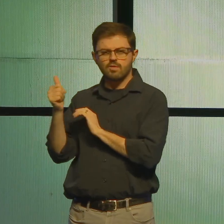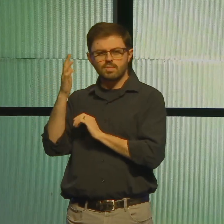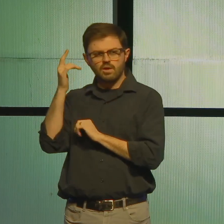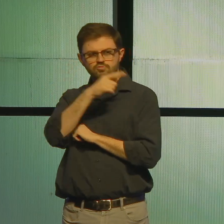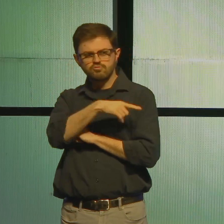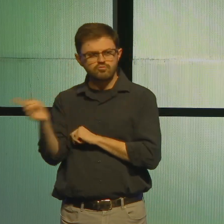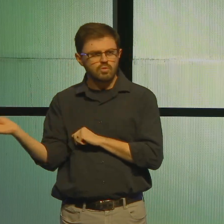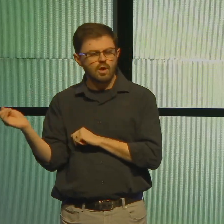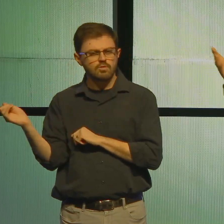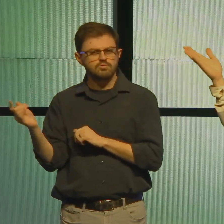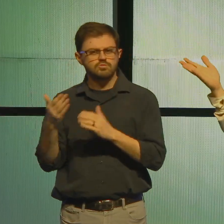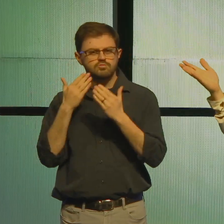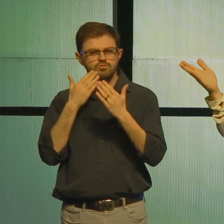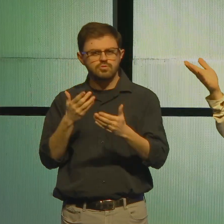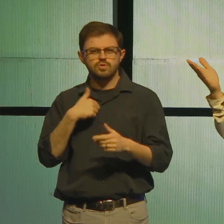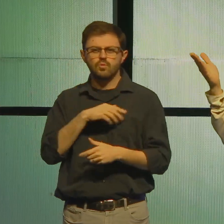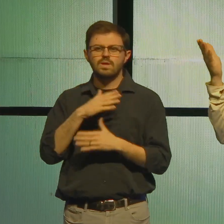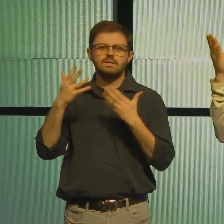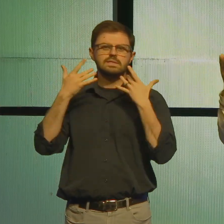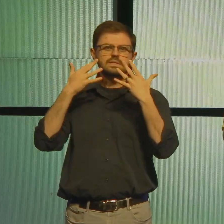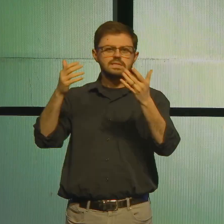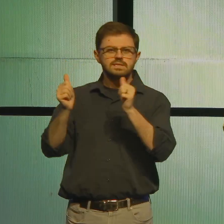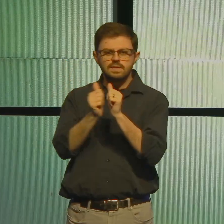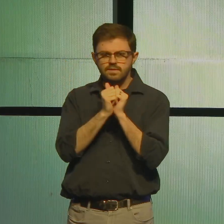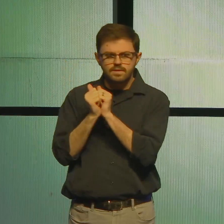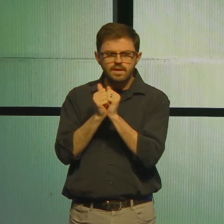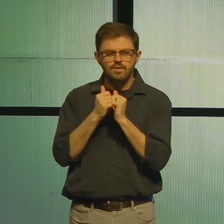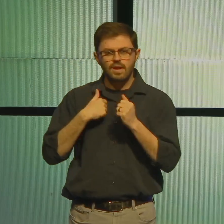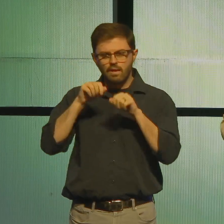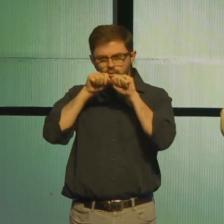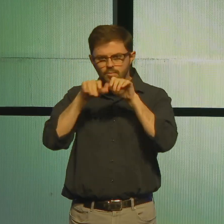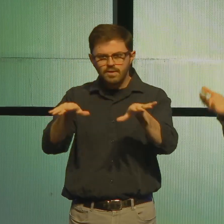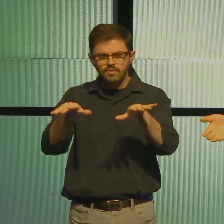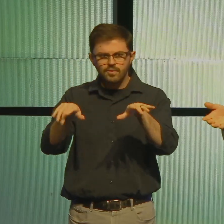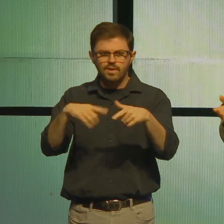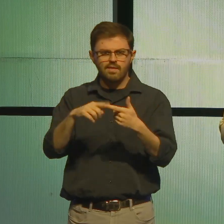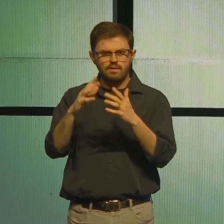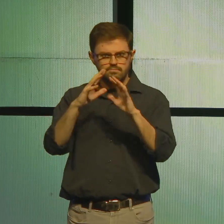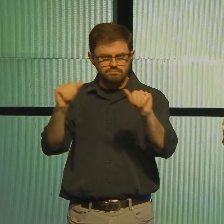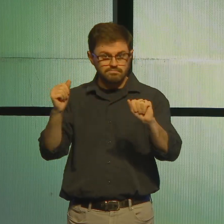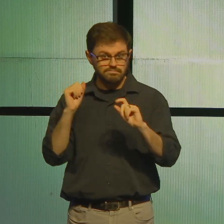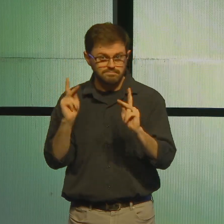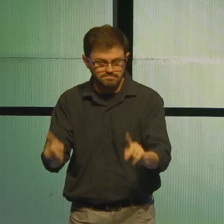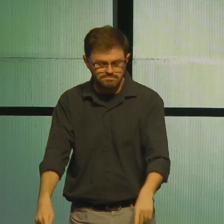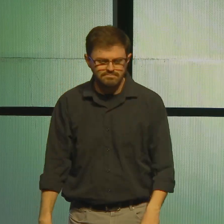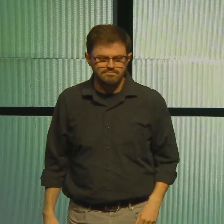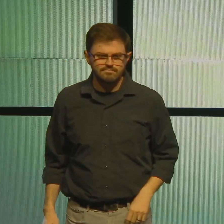good. So we'll sing this. I'll give you your blessing. I'll get you out of here.